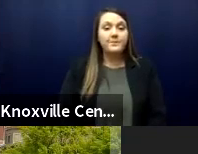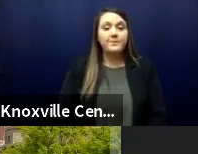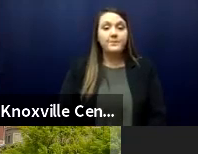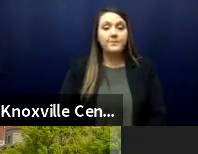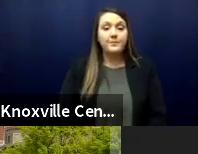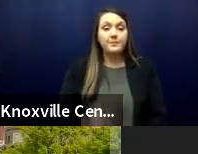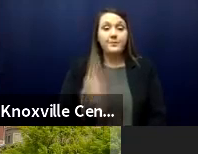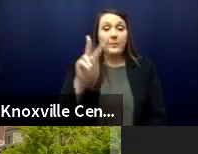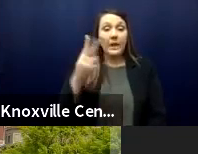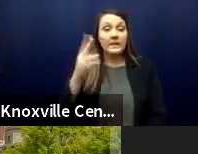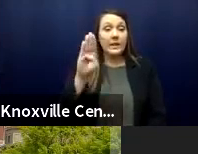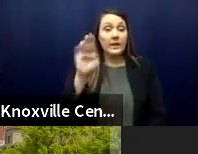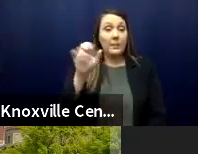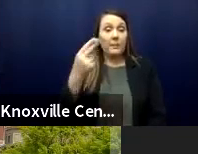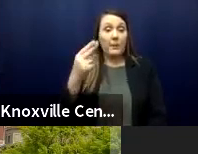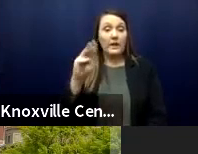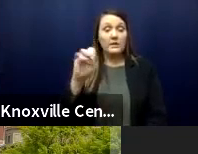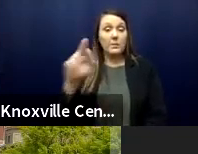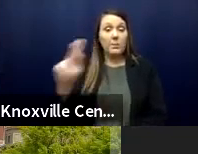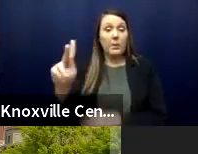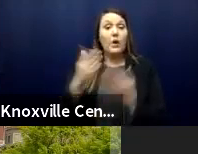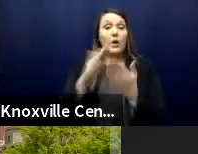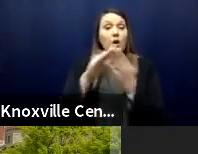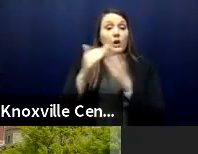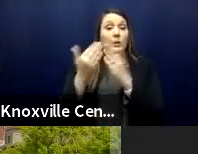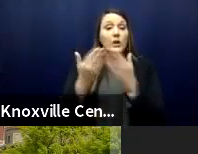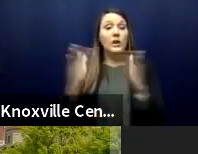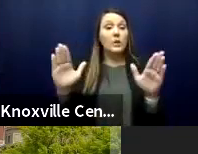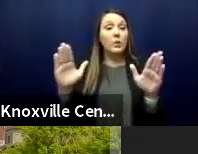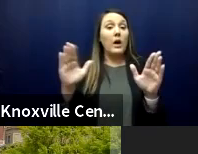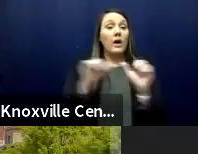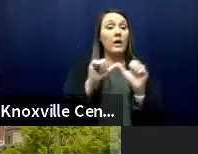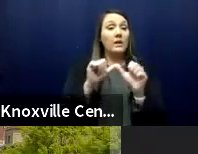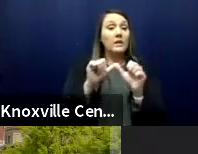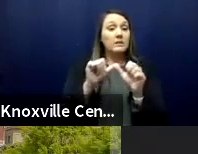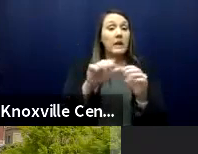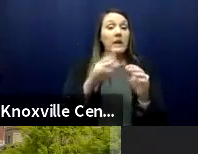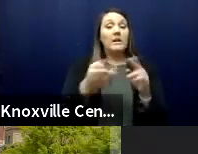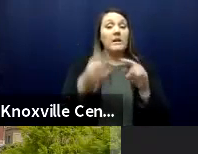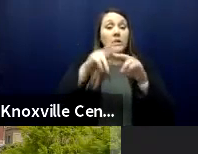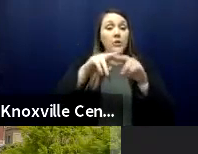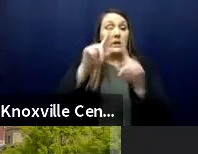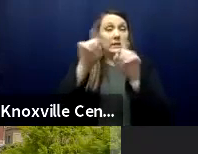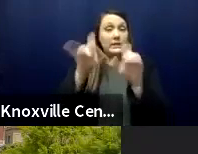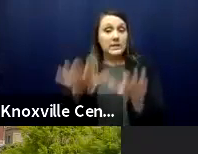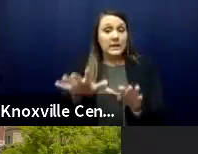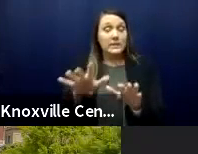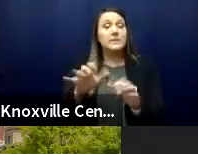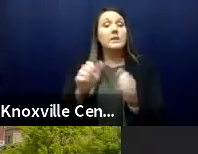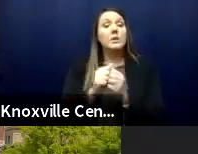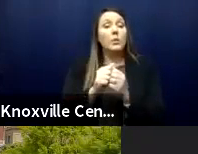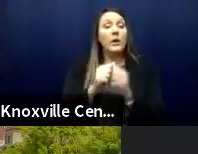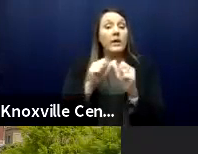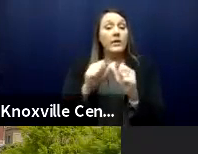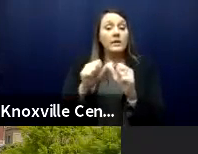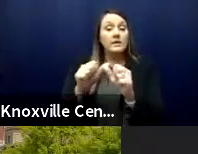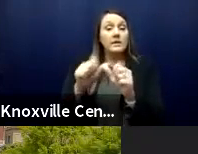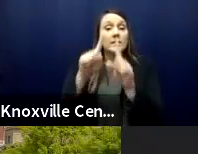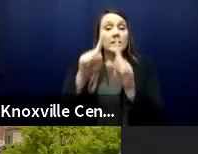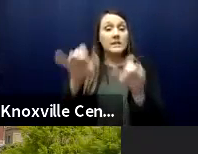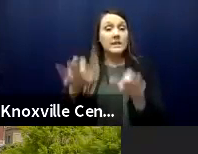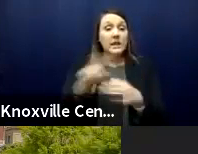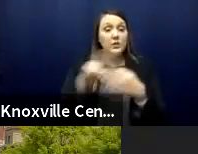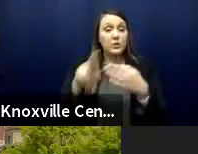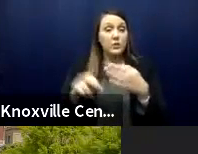Our second benchmark, community-wide sustained and increased diagnostic testing with consistent or decreased test reporting